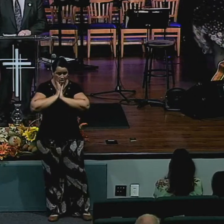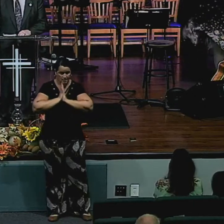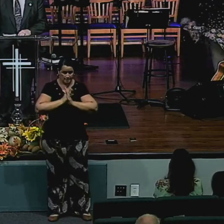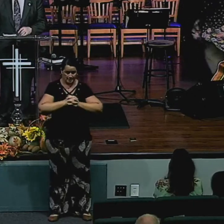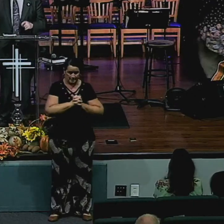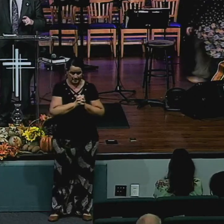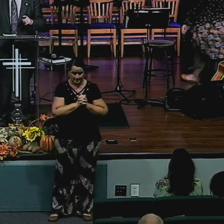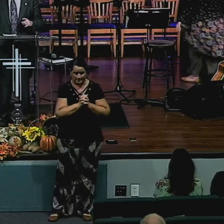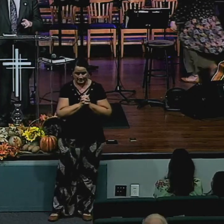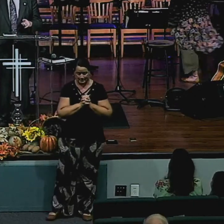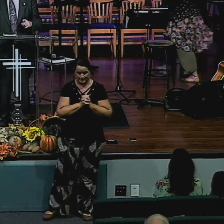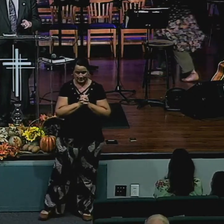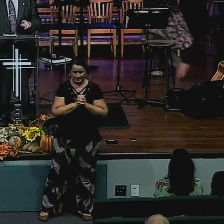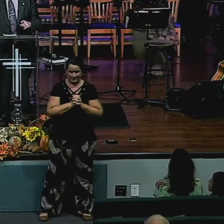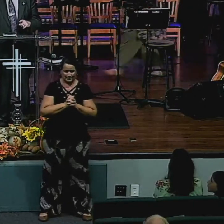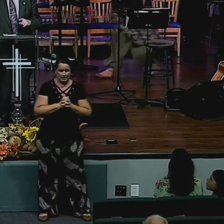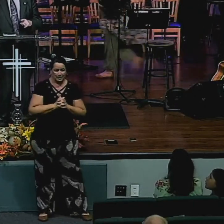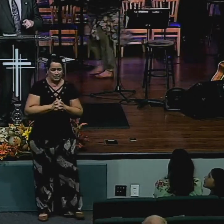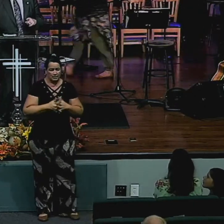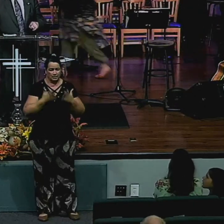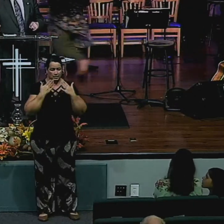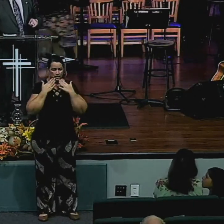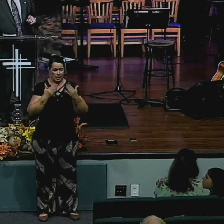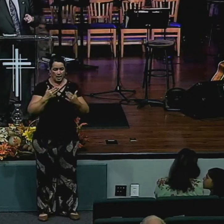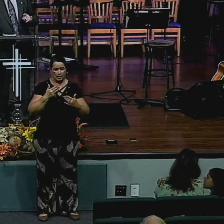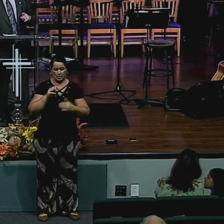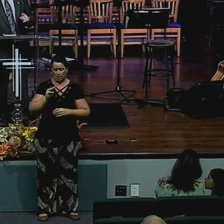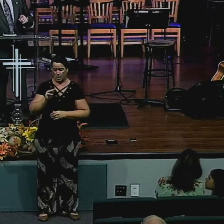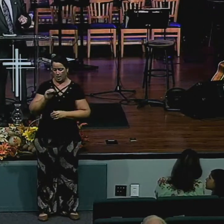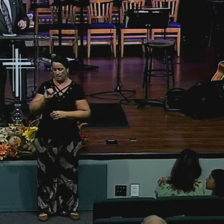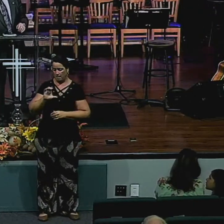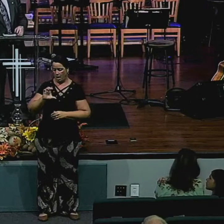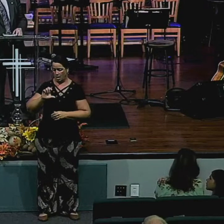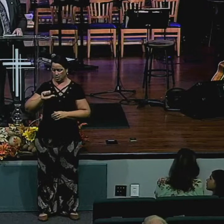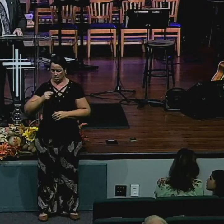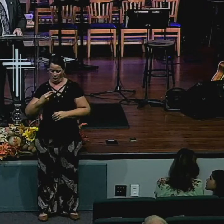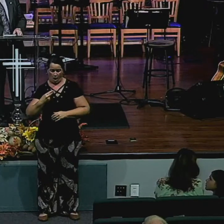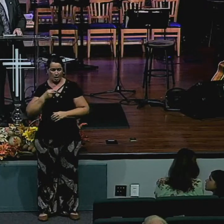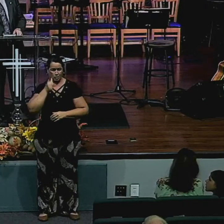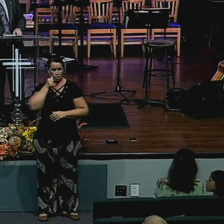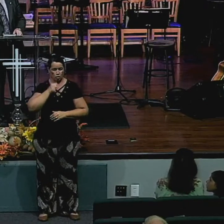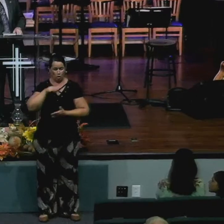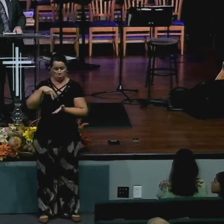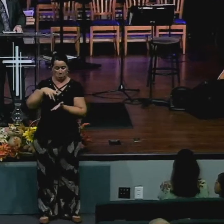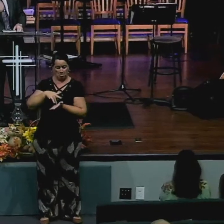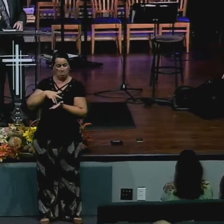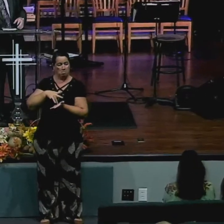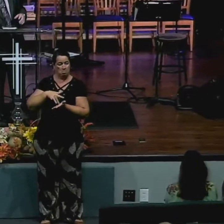can sing, because of Christ, you can sing "It Is Well With My Soul,"